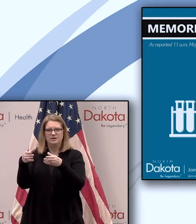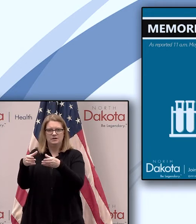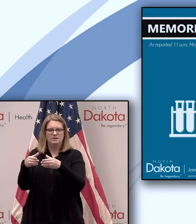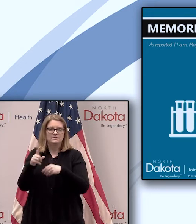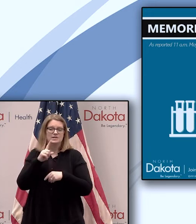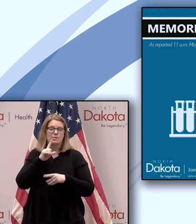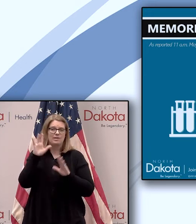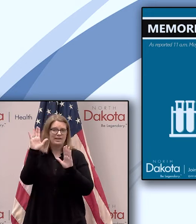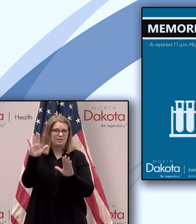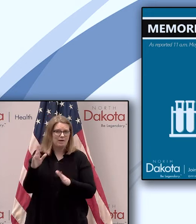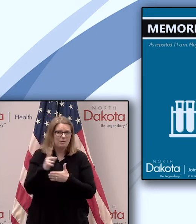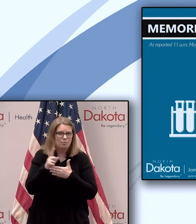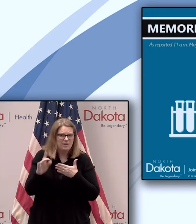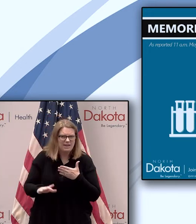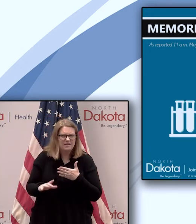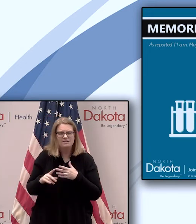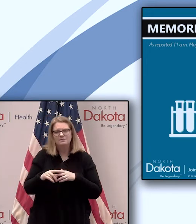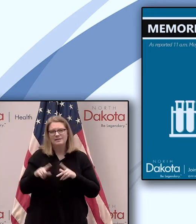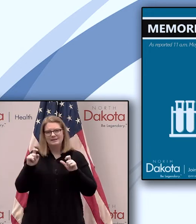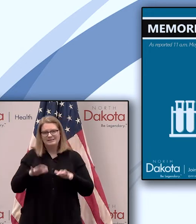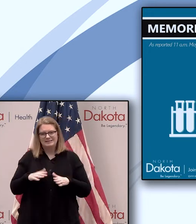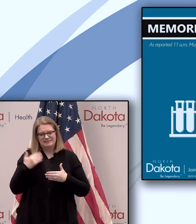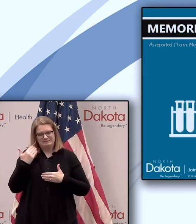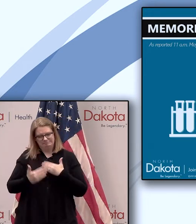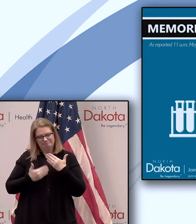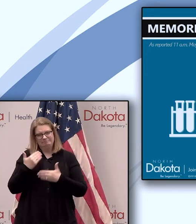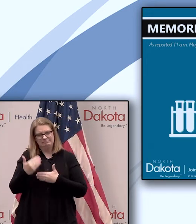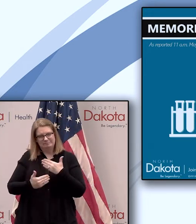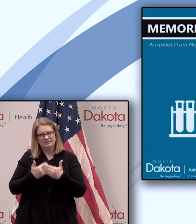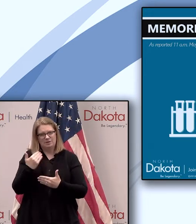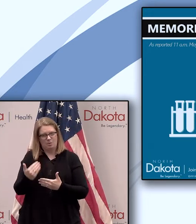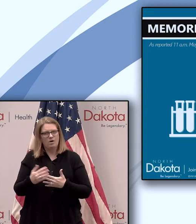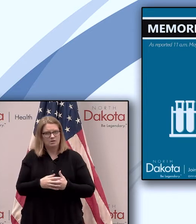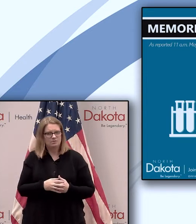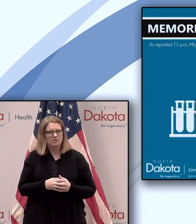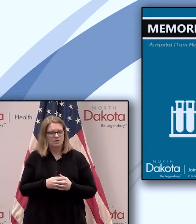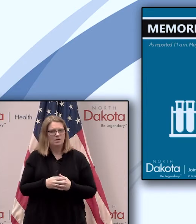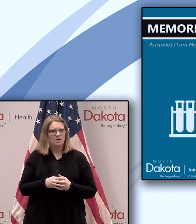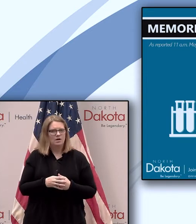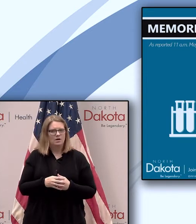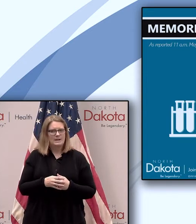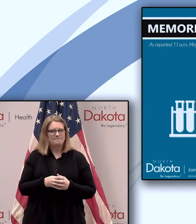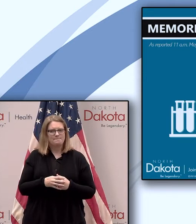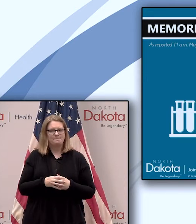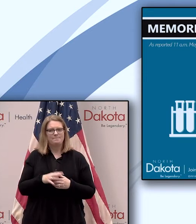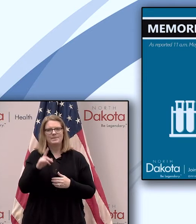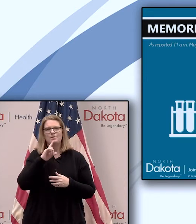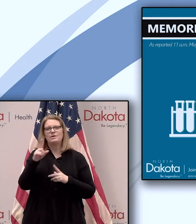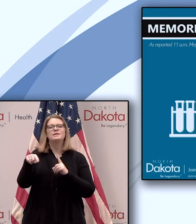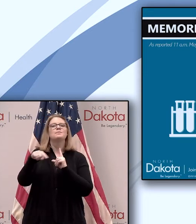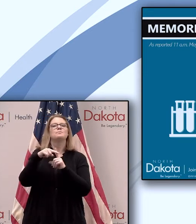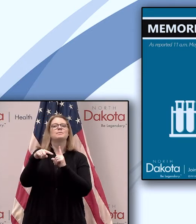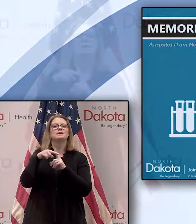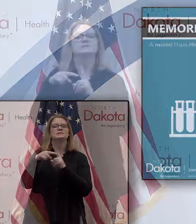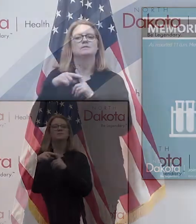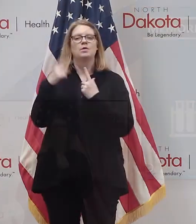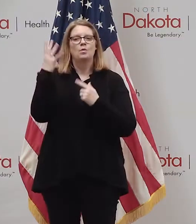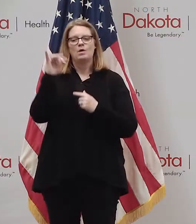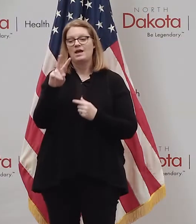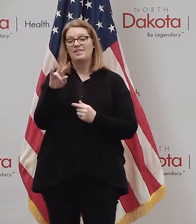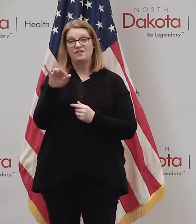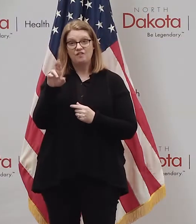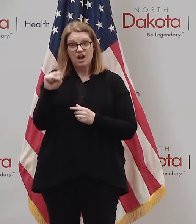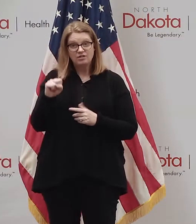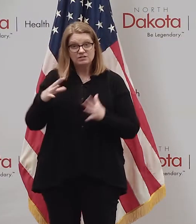great weekend of keeping the testing going for over the weekend, and that's a very positive thing, because the virus wasn't going to